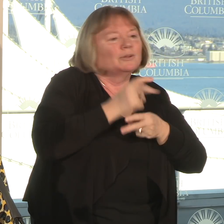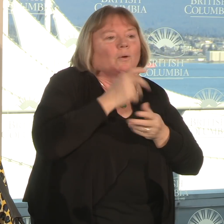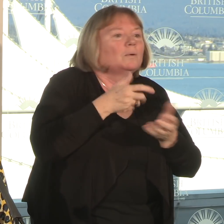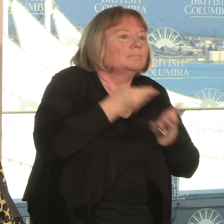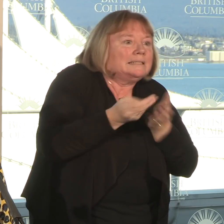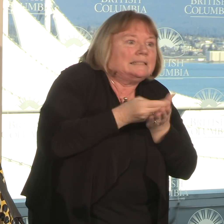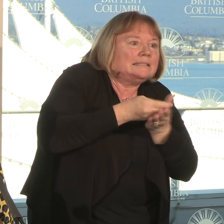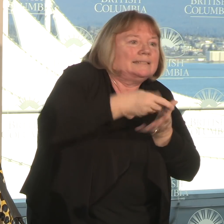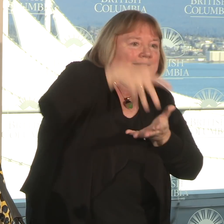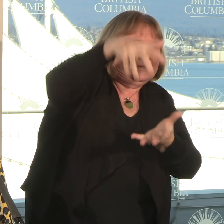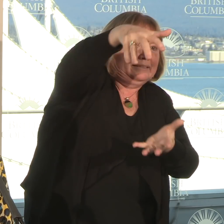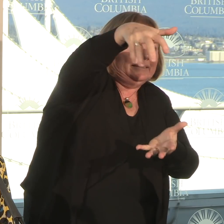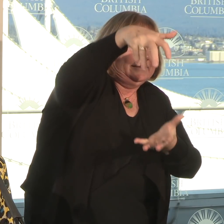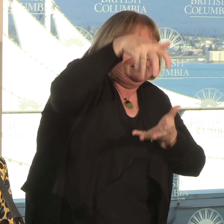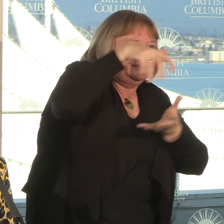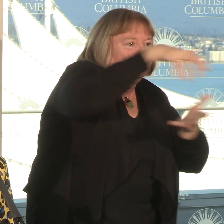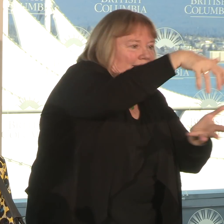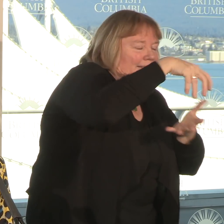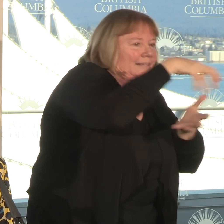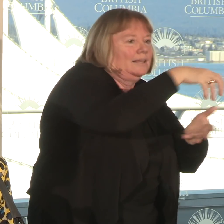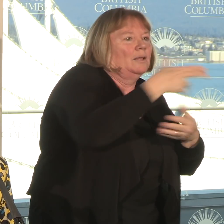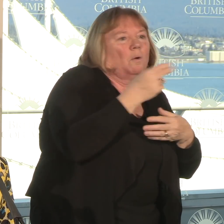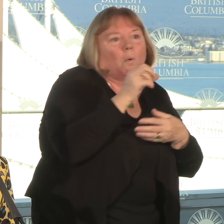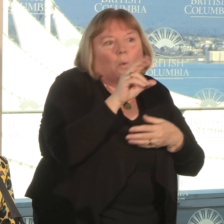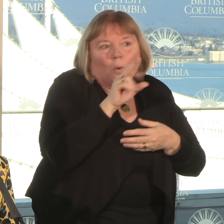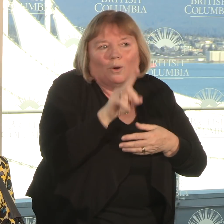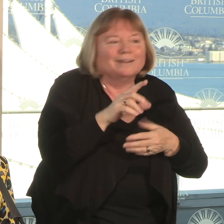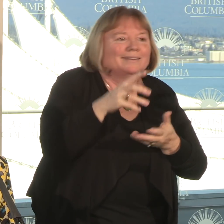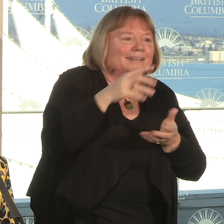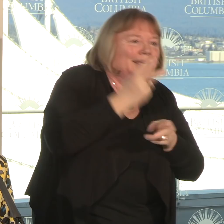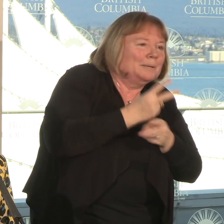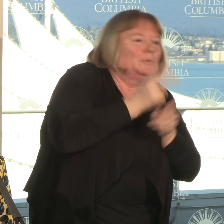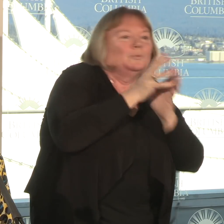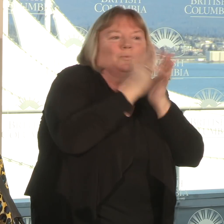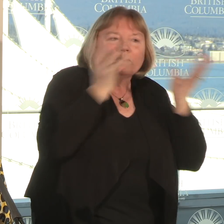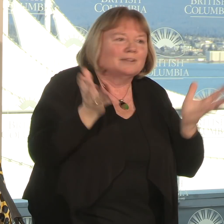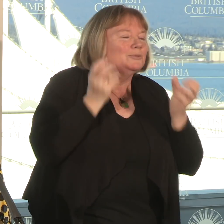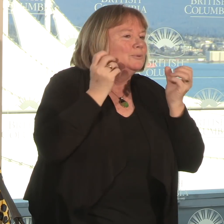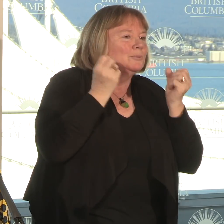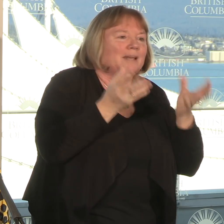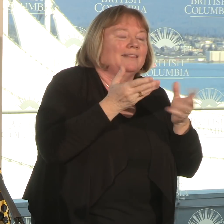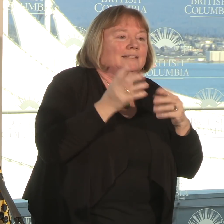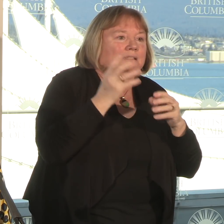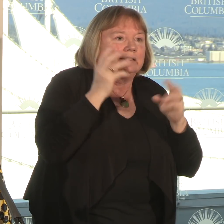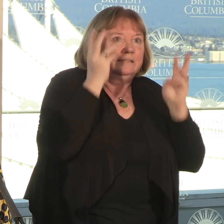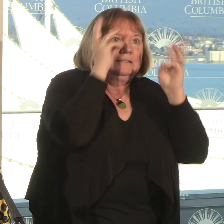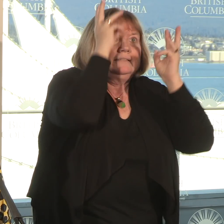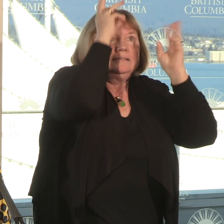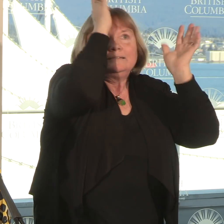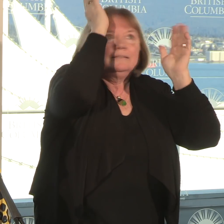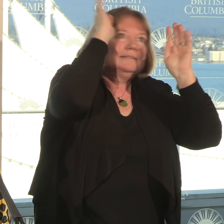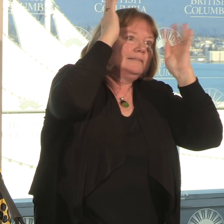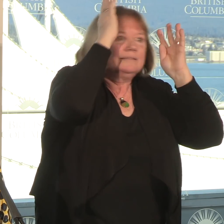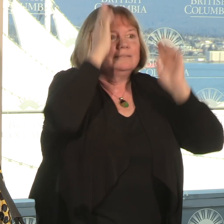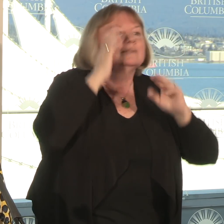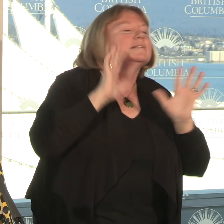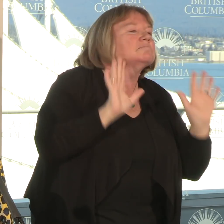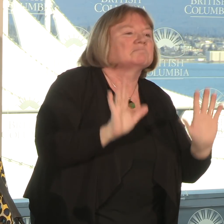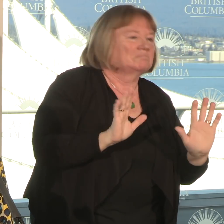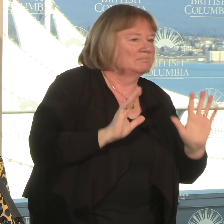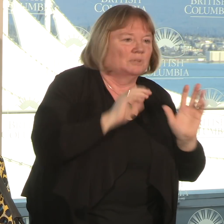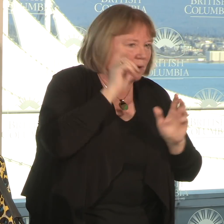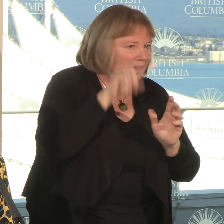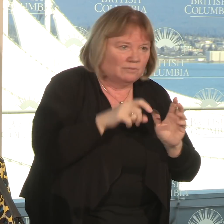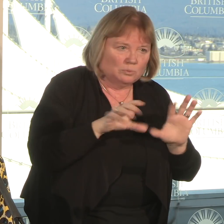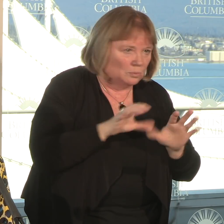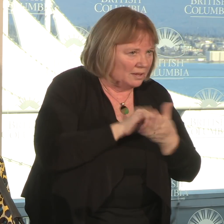what we need, but not to hoard and not to have anxiety-provoked purchasing. There's